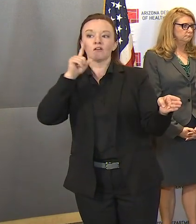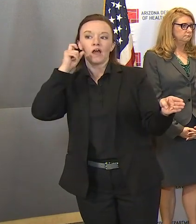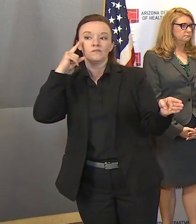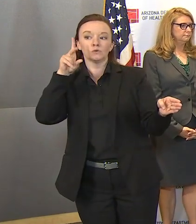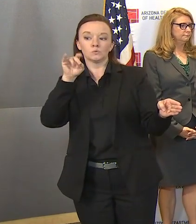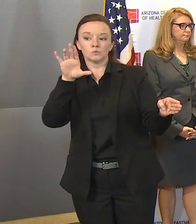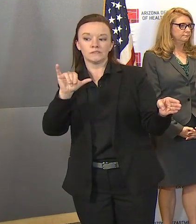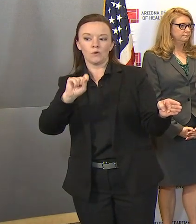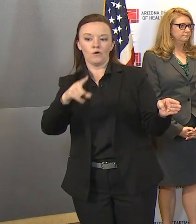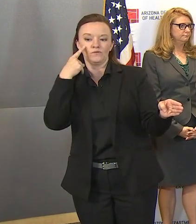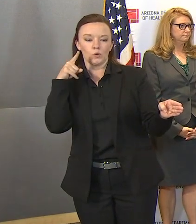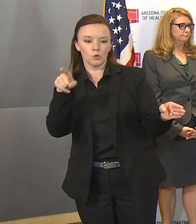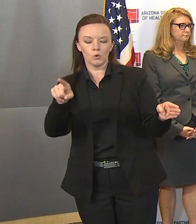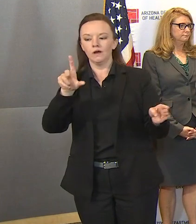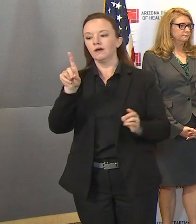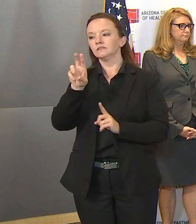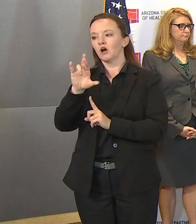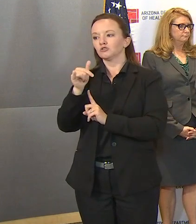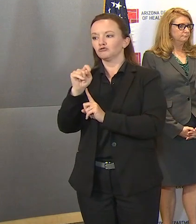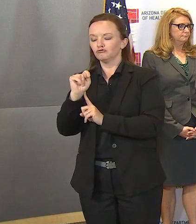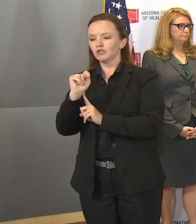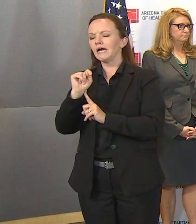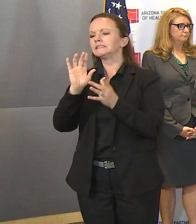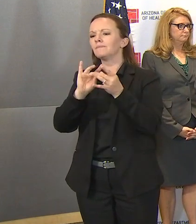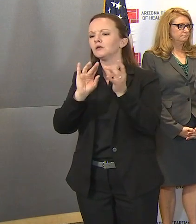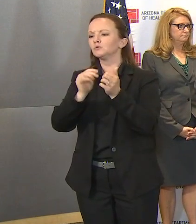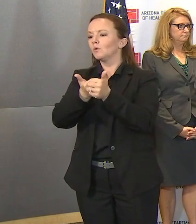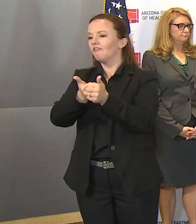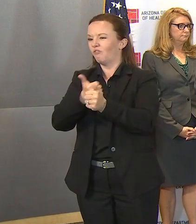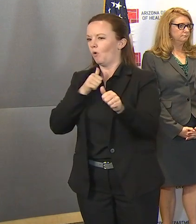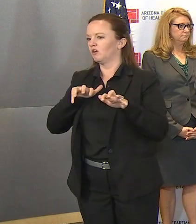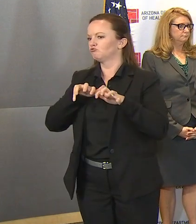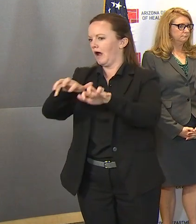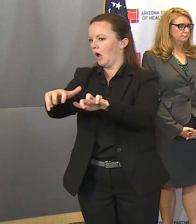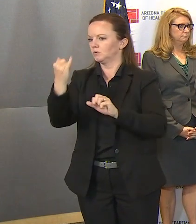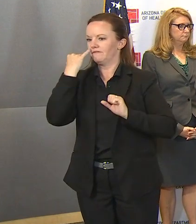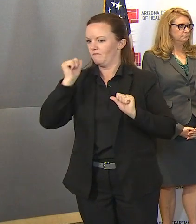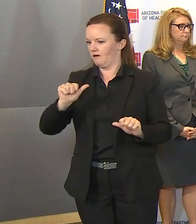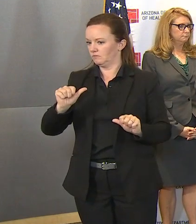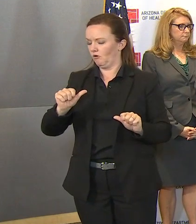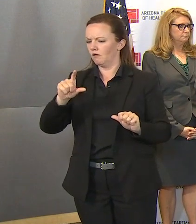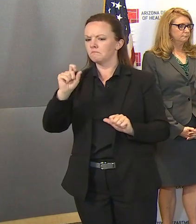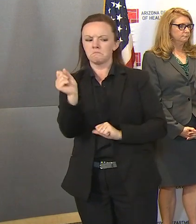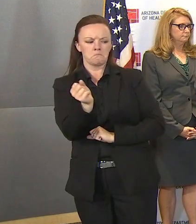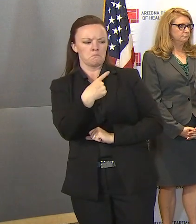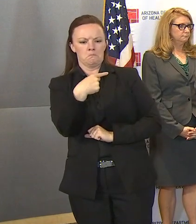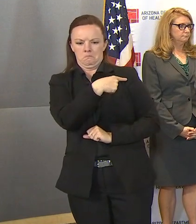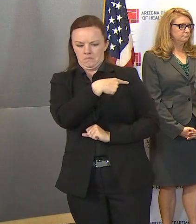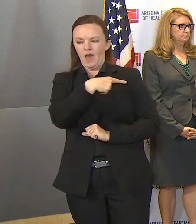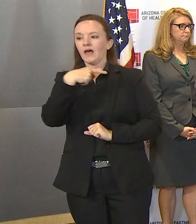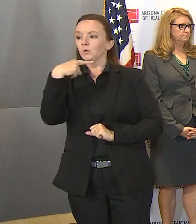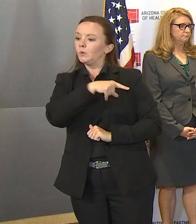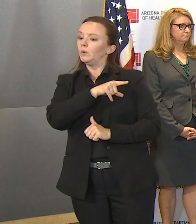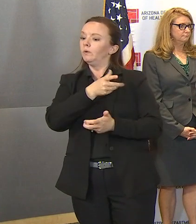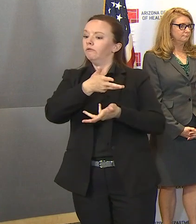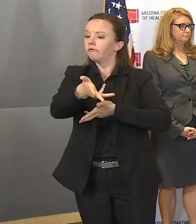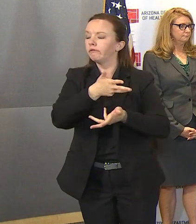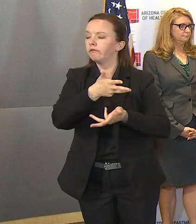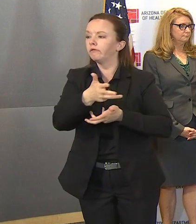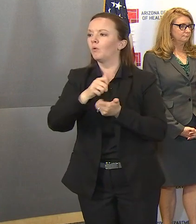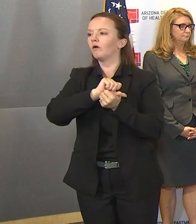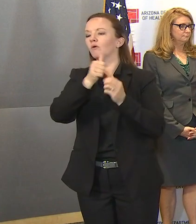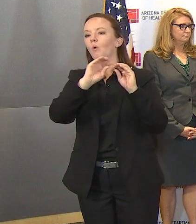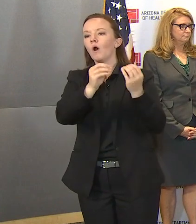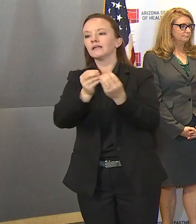you. Dr. Grish just mentioned to avoid crowds if possible. Have you been in touch with any of the organizations that hold a lot of events here?